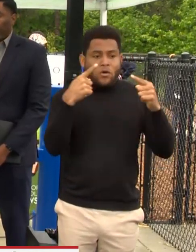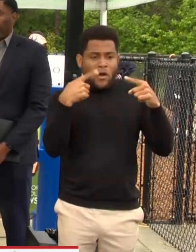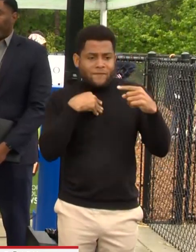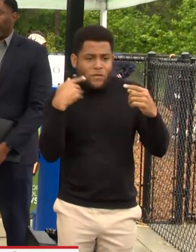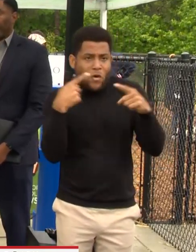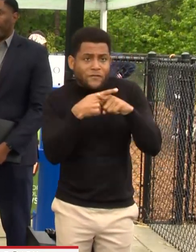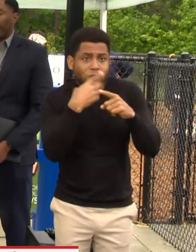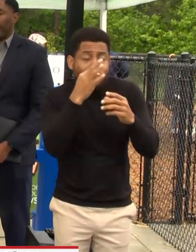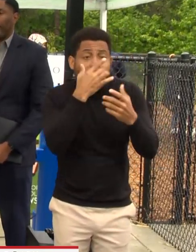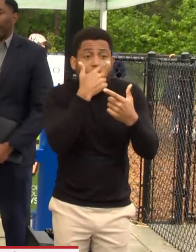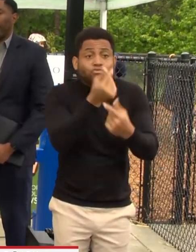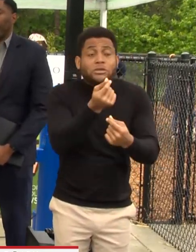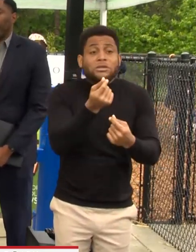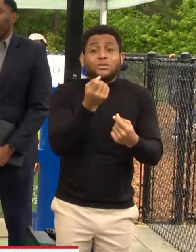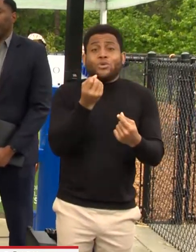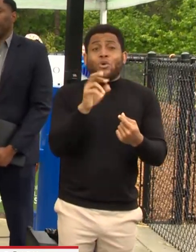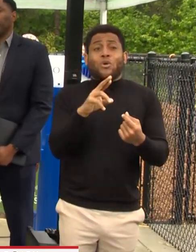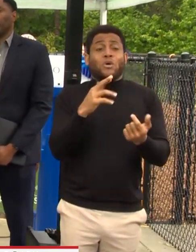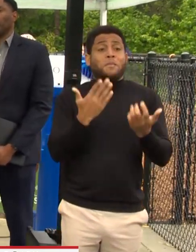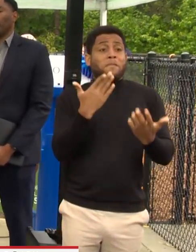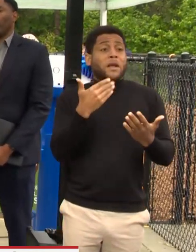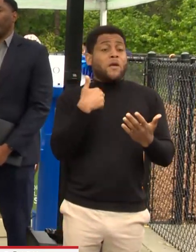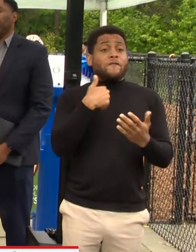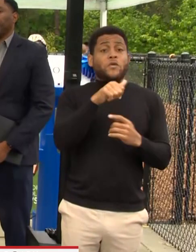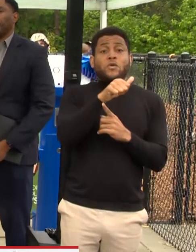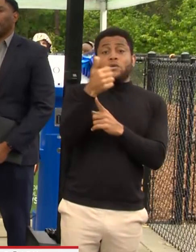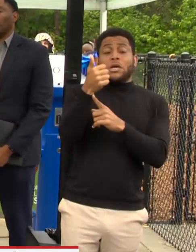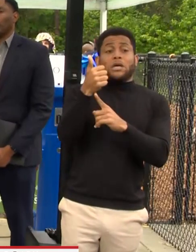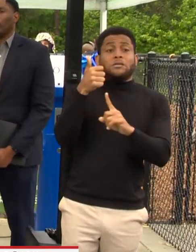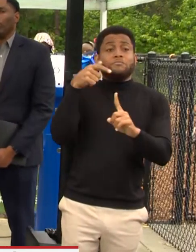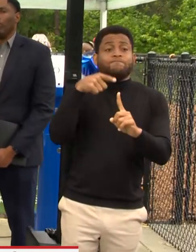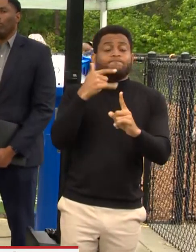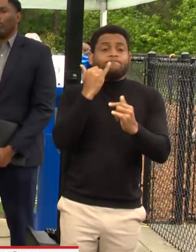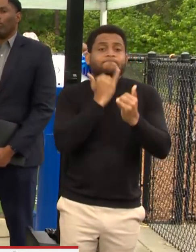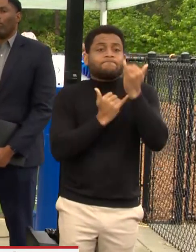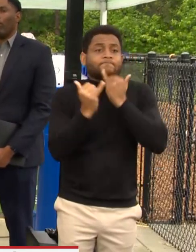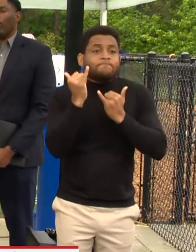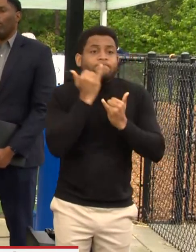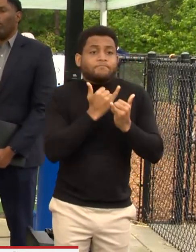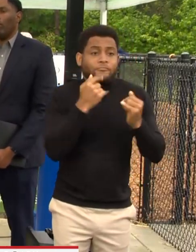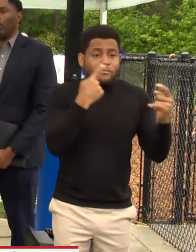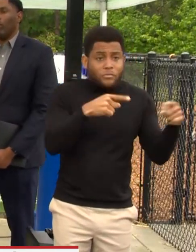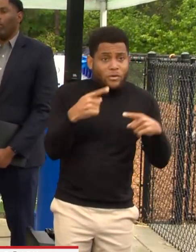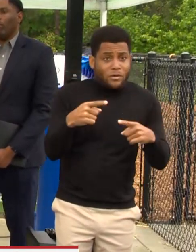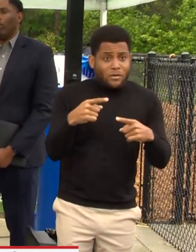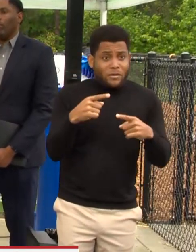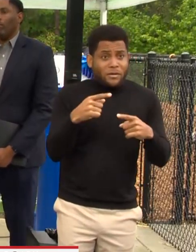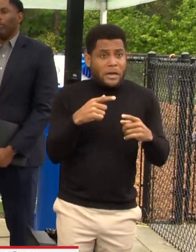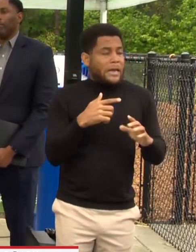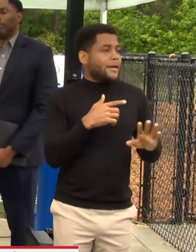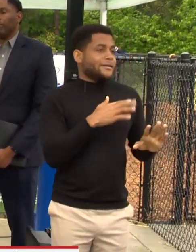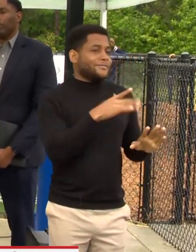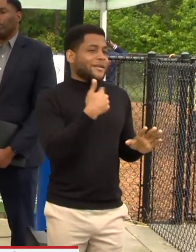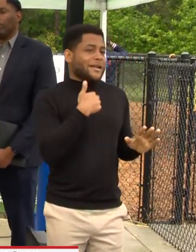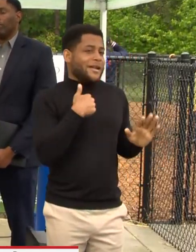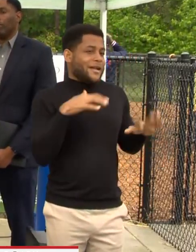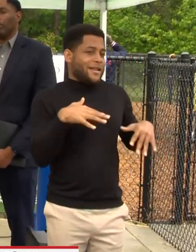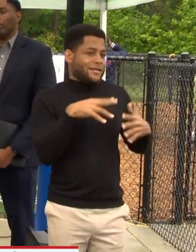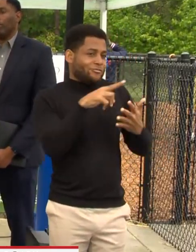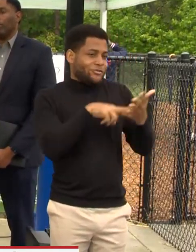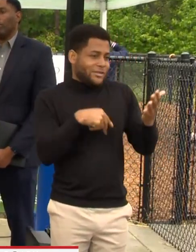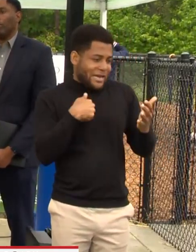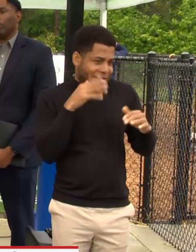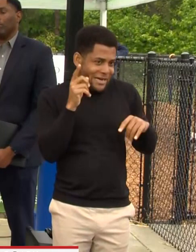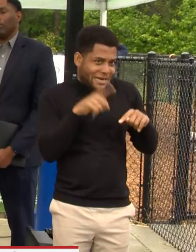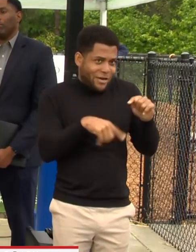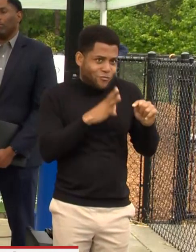or if they found other instances of wrongdoing? I can't speak to anything I haven't seen. And then can I